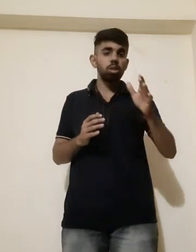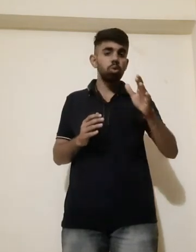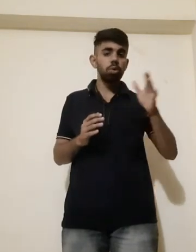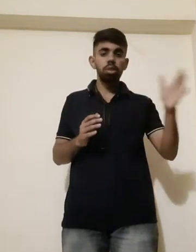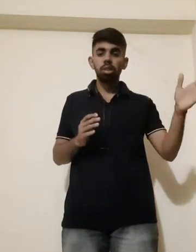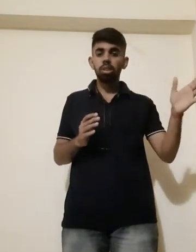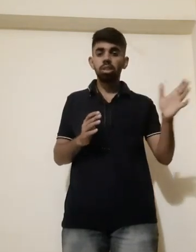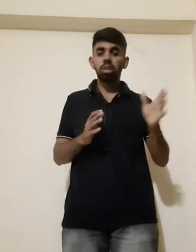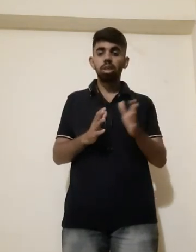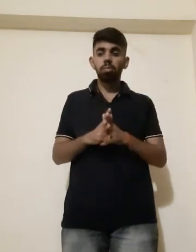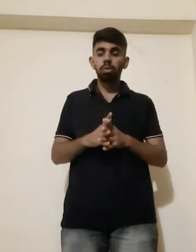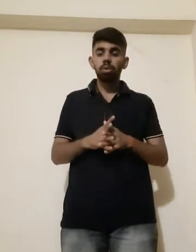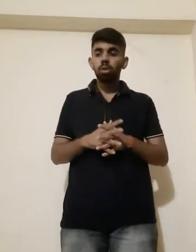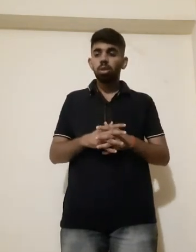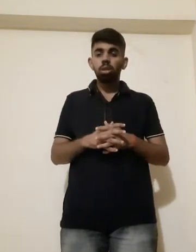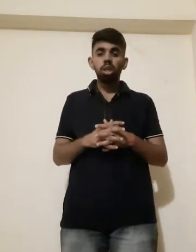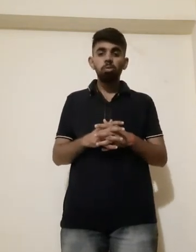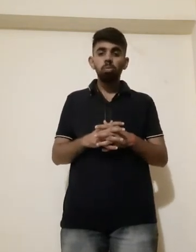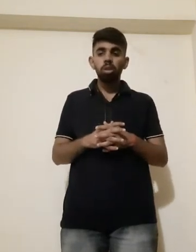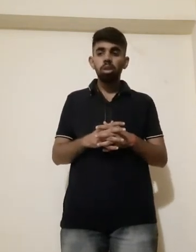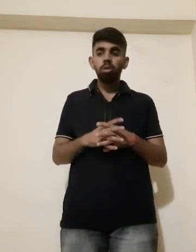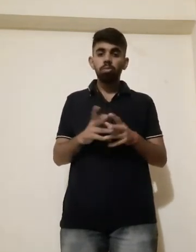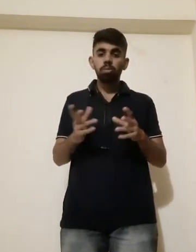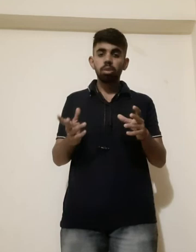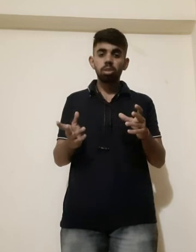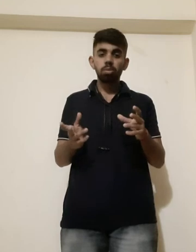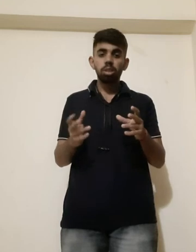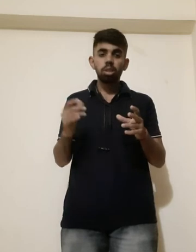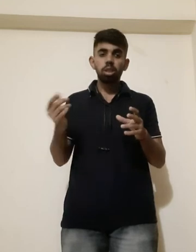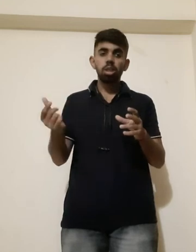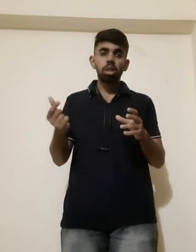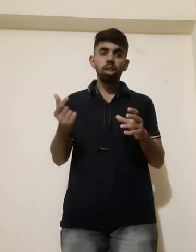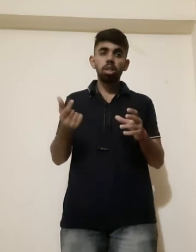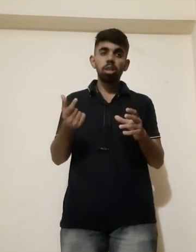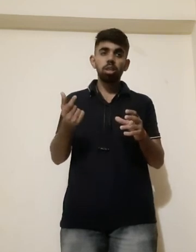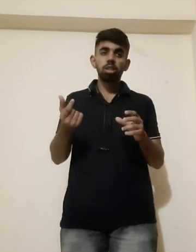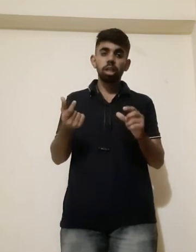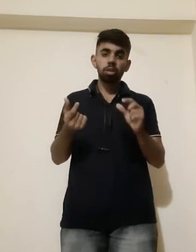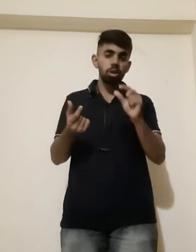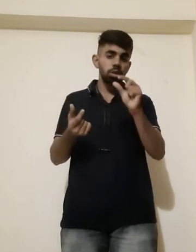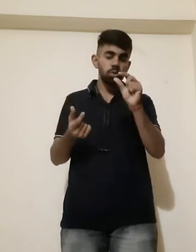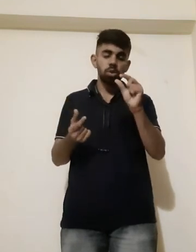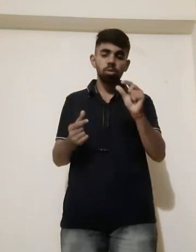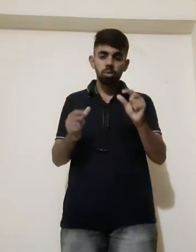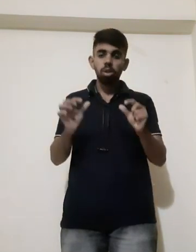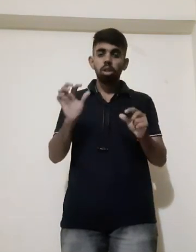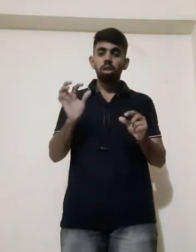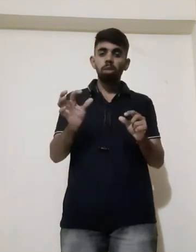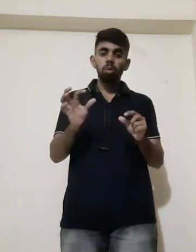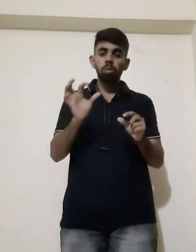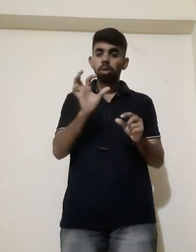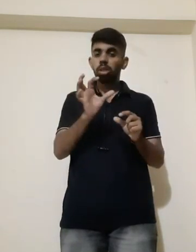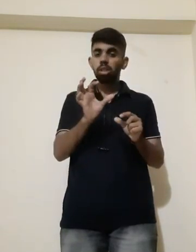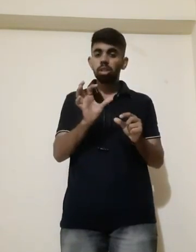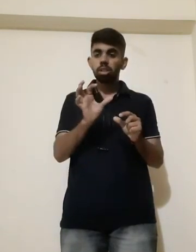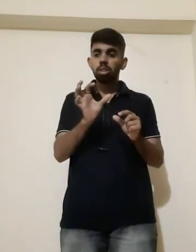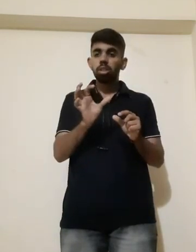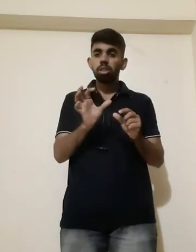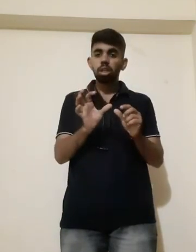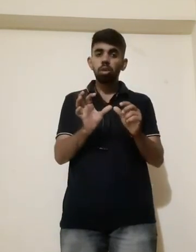don't have its return type. The name of method must be written in started, or the name of method is start